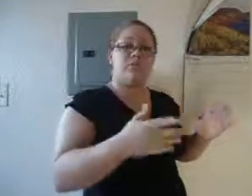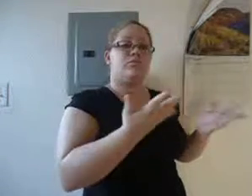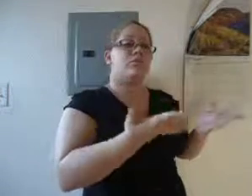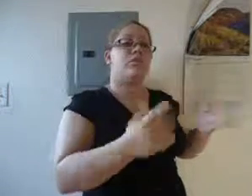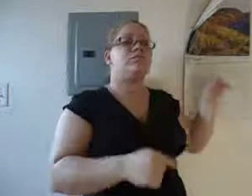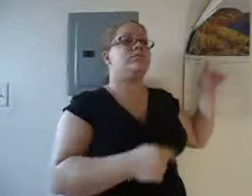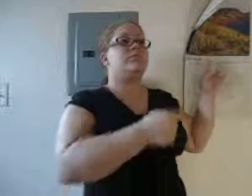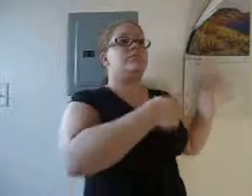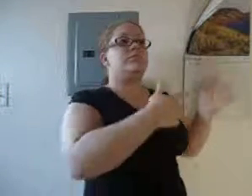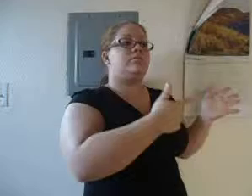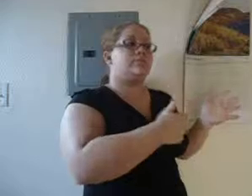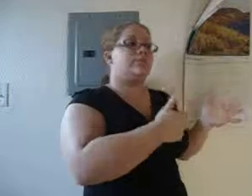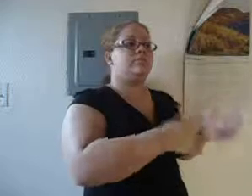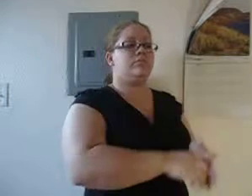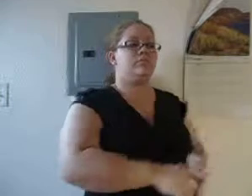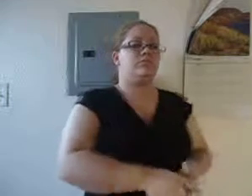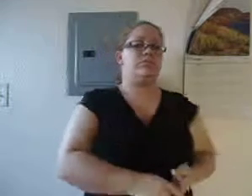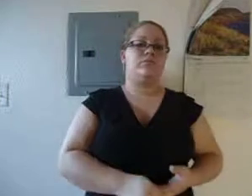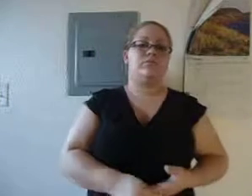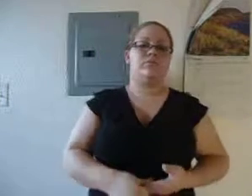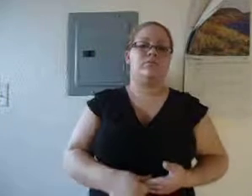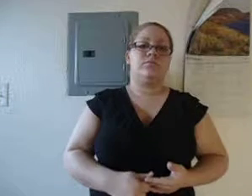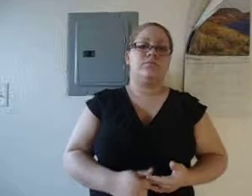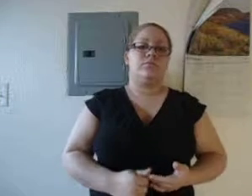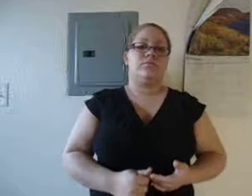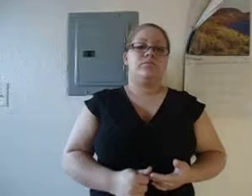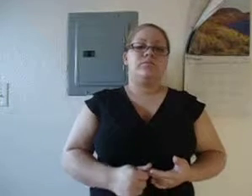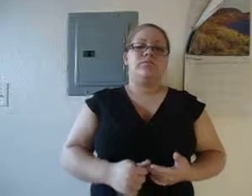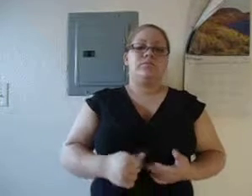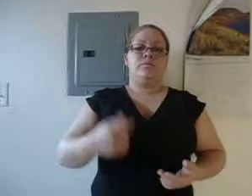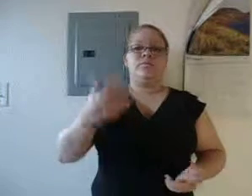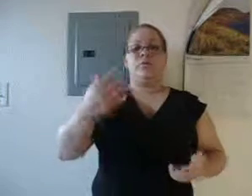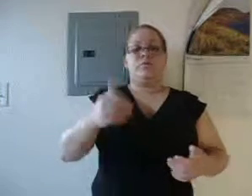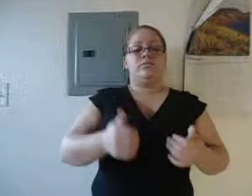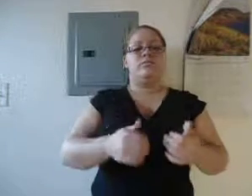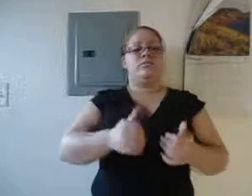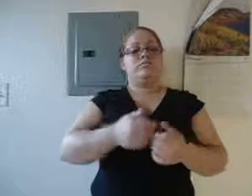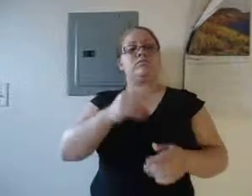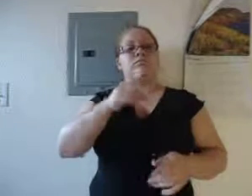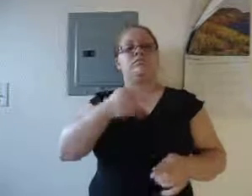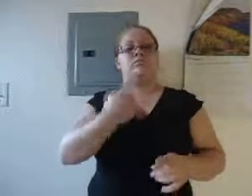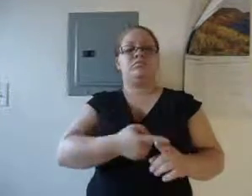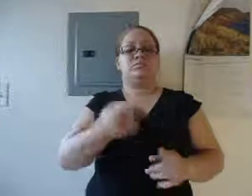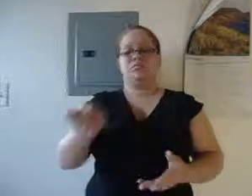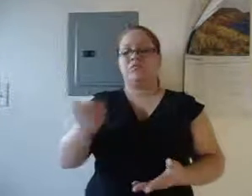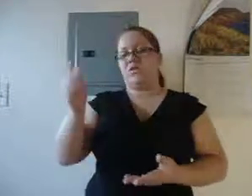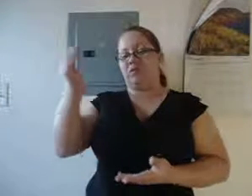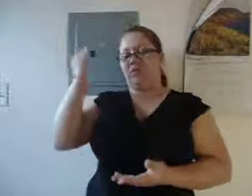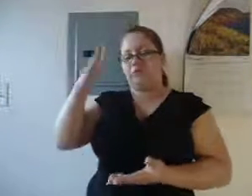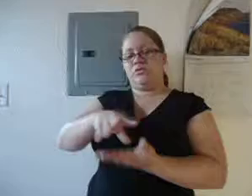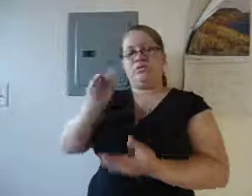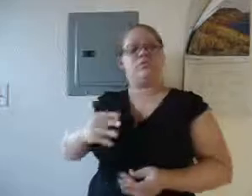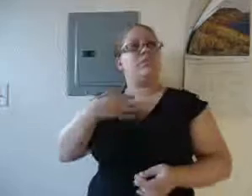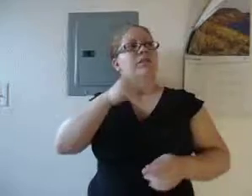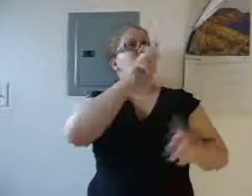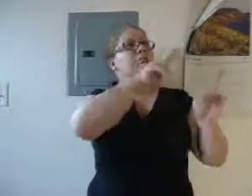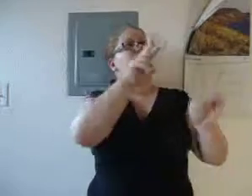article, because often students see a topic and then they decide they want to work on that topic. So there's a little information sharing in the beginning.